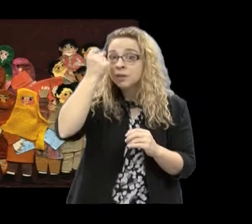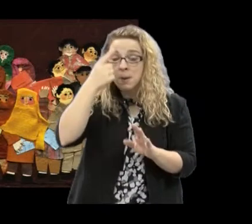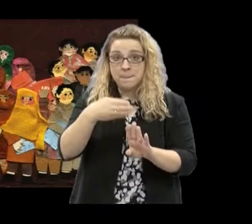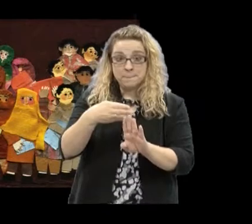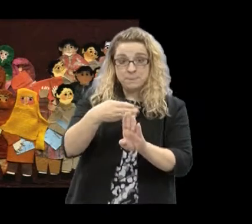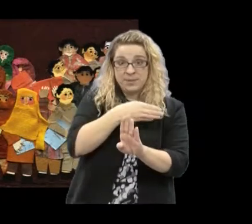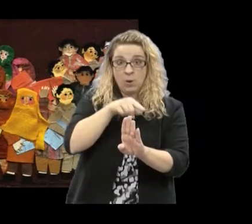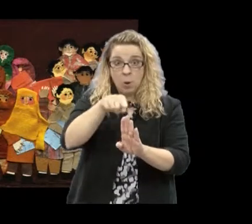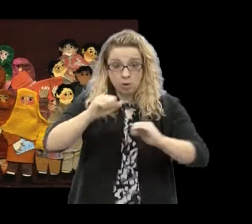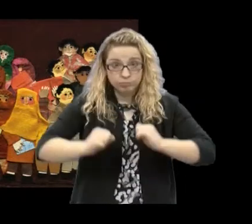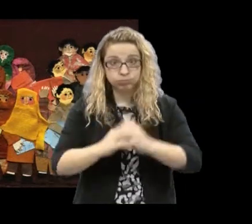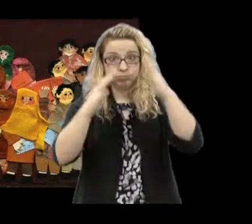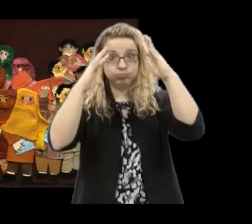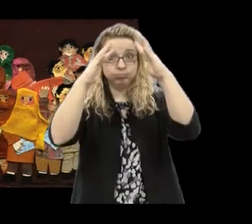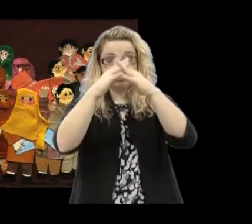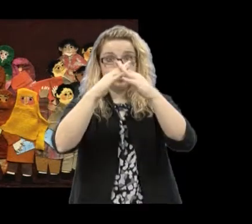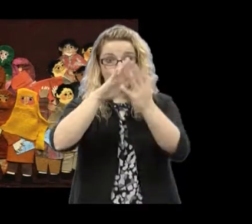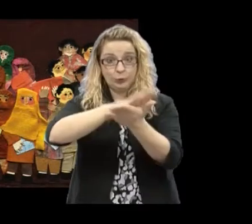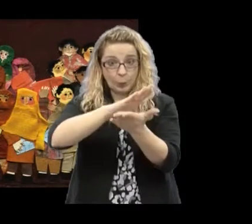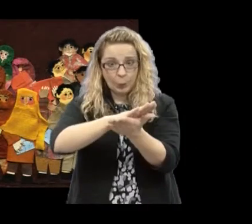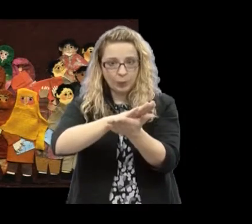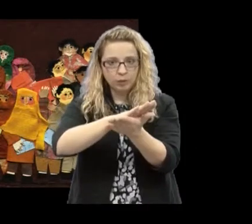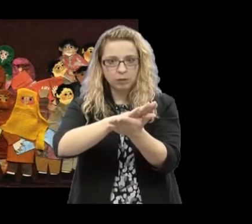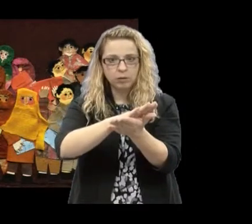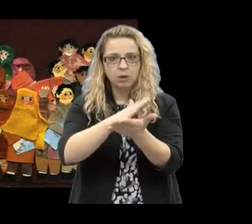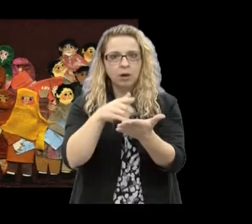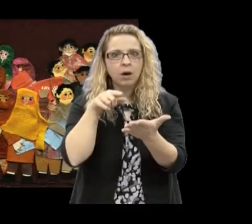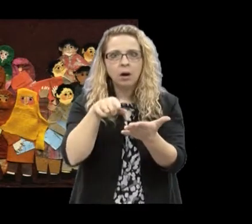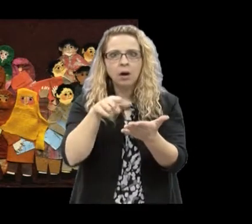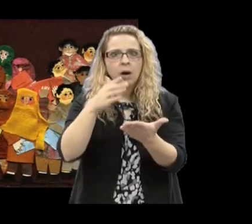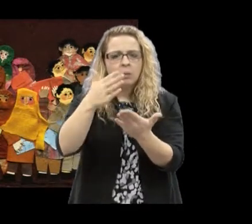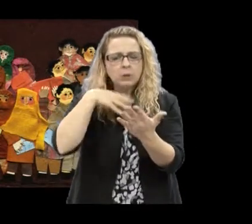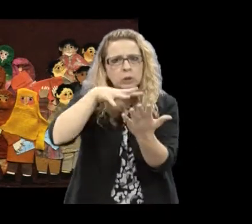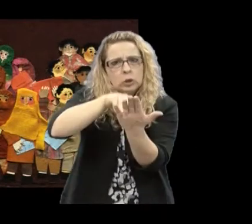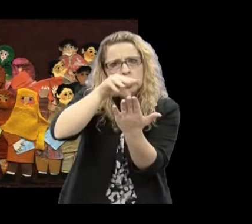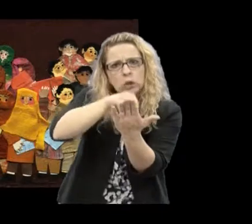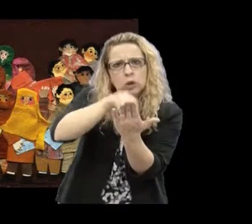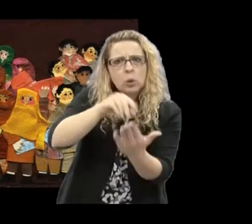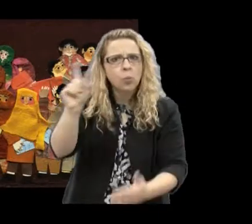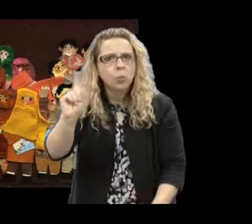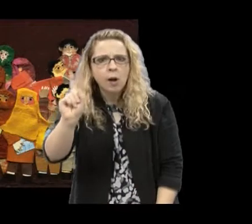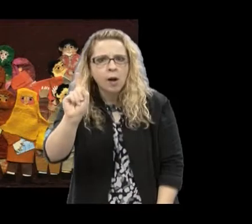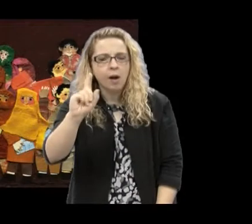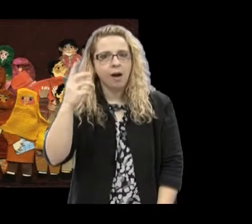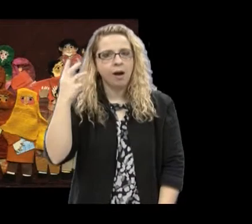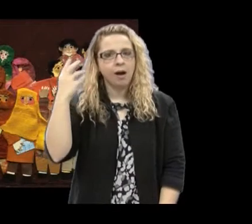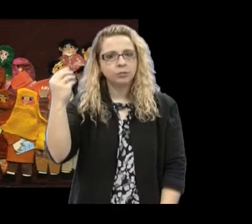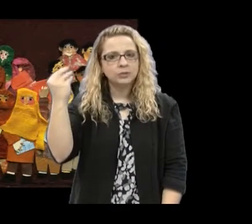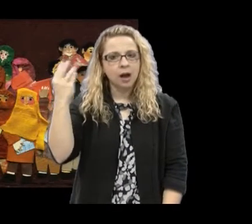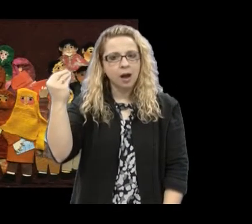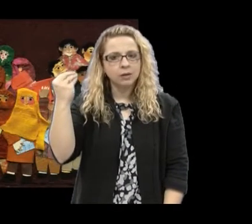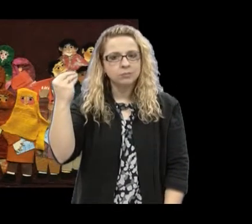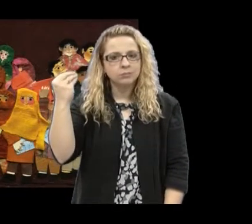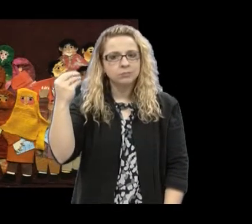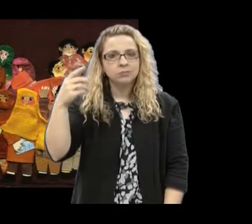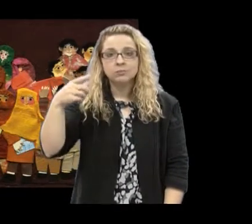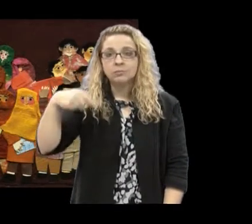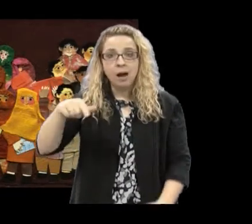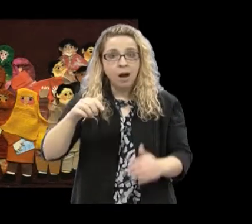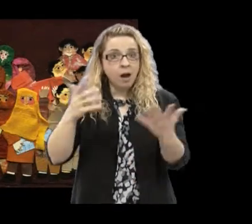Before our school was built, we had lessons outside. We wrote with sticks on the ground.